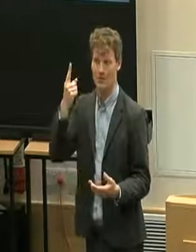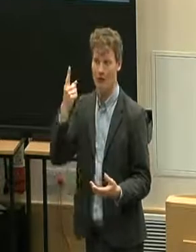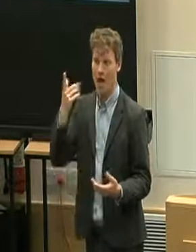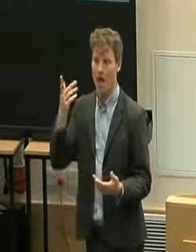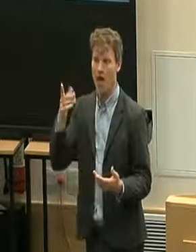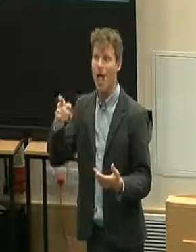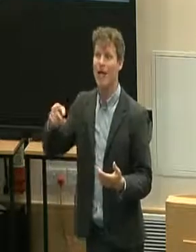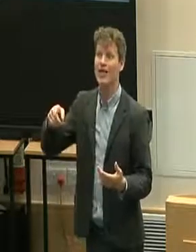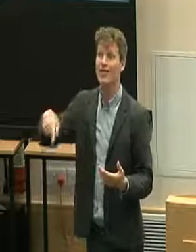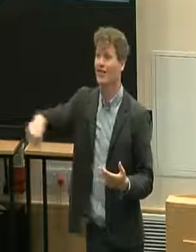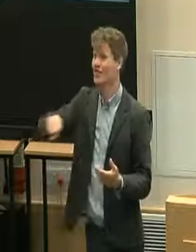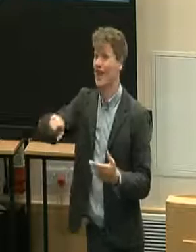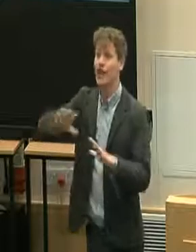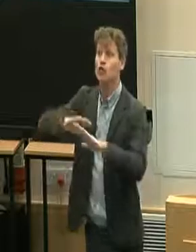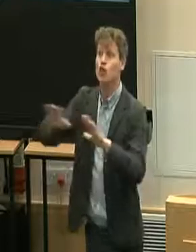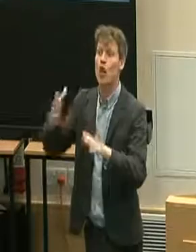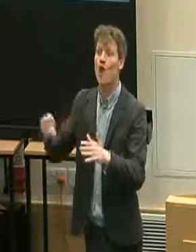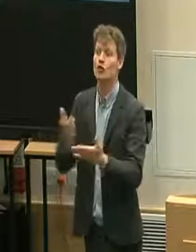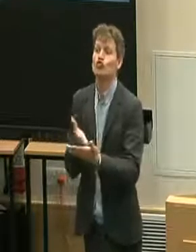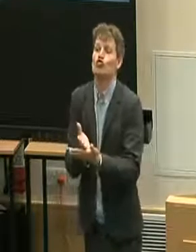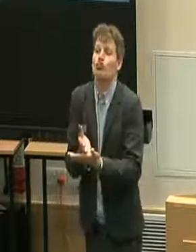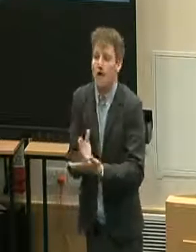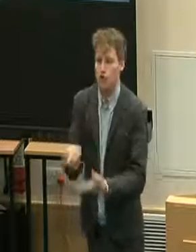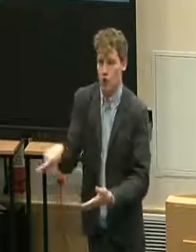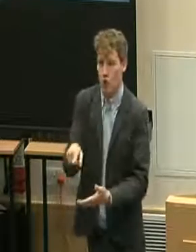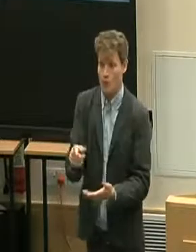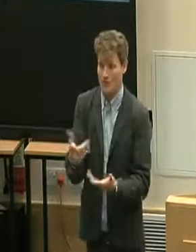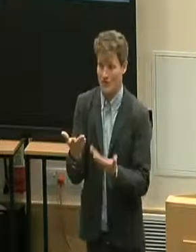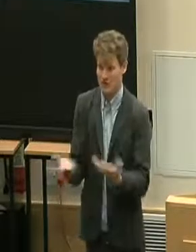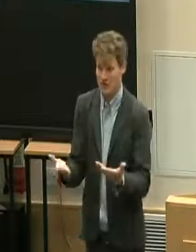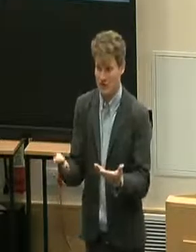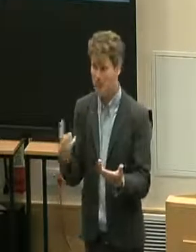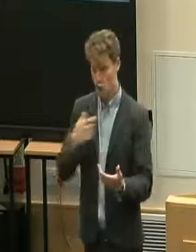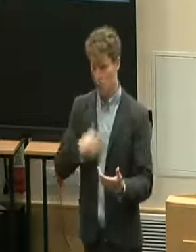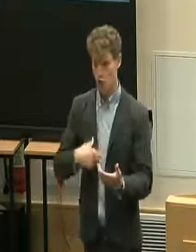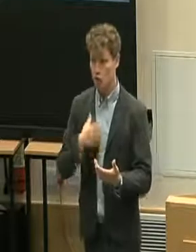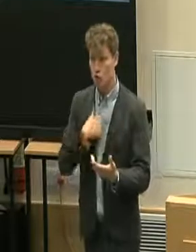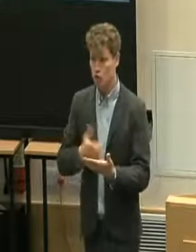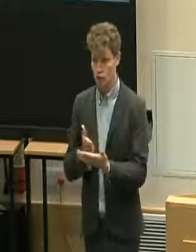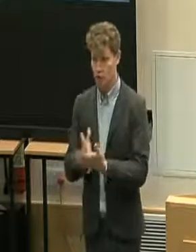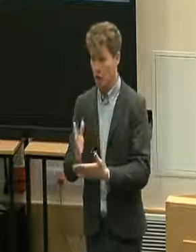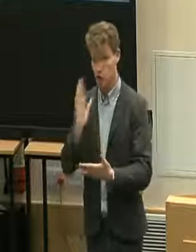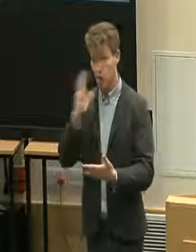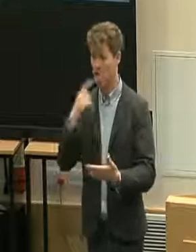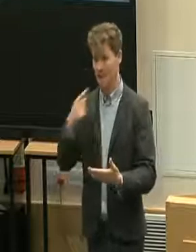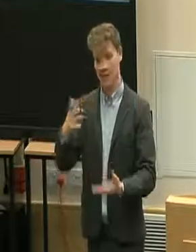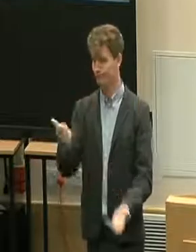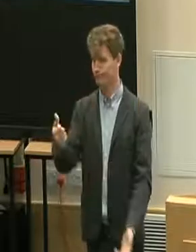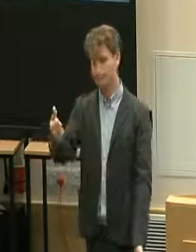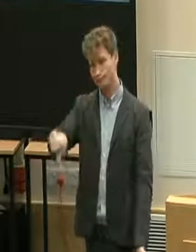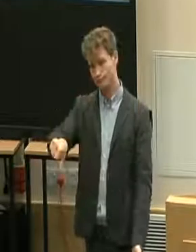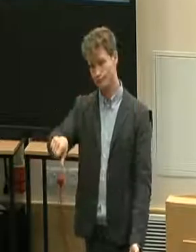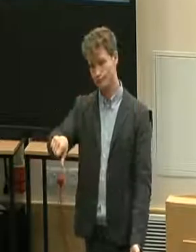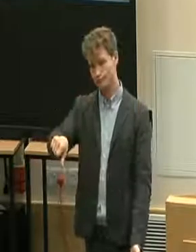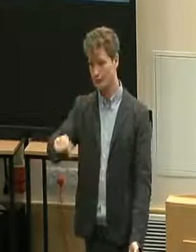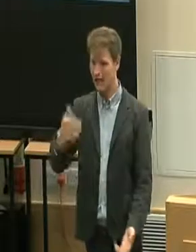Well, it would be rejected on the human rights account. Now, maybe this is a quirk, maybe this is